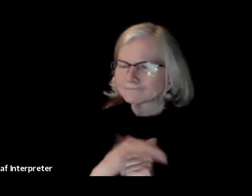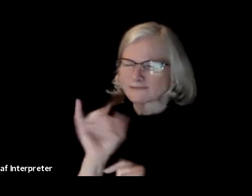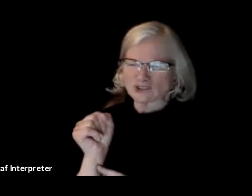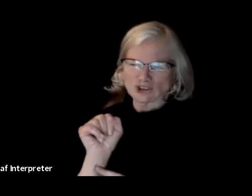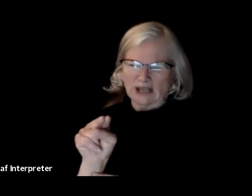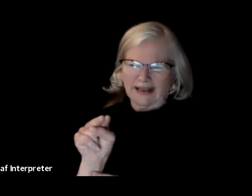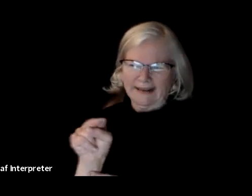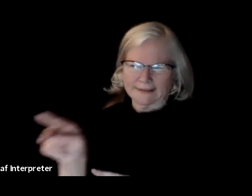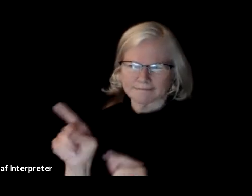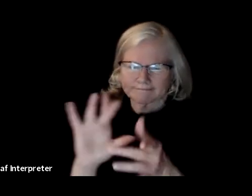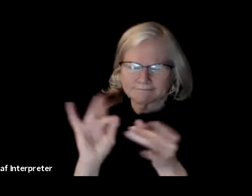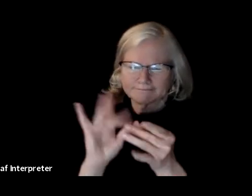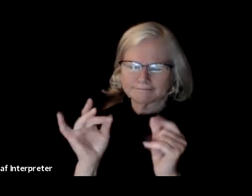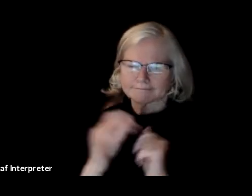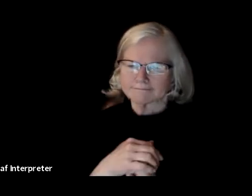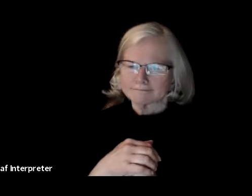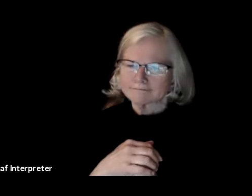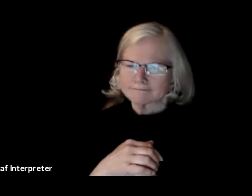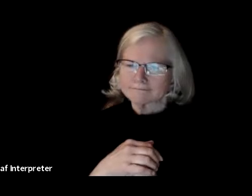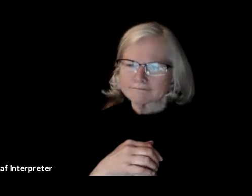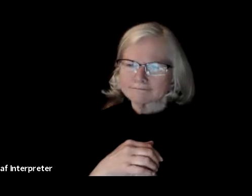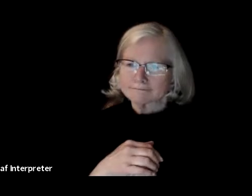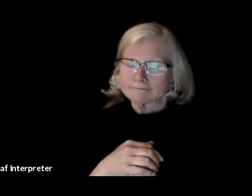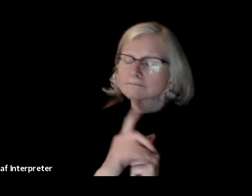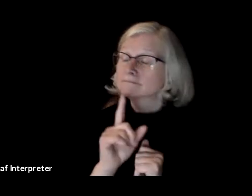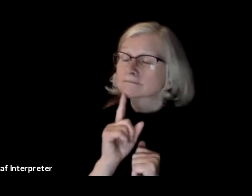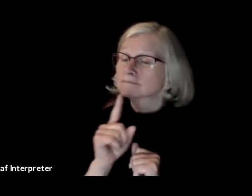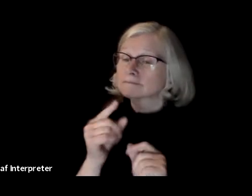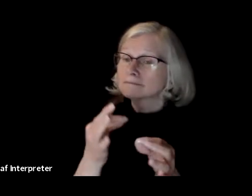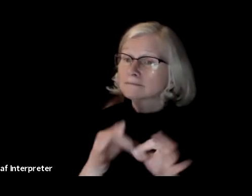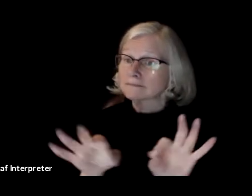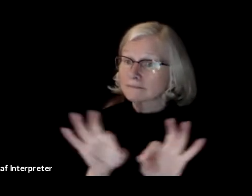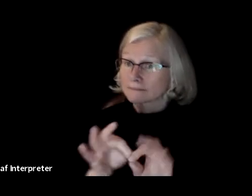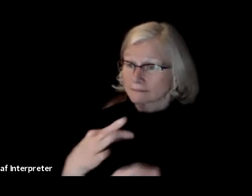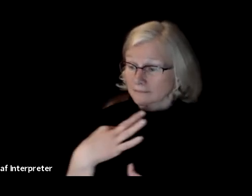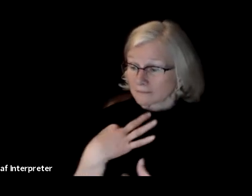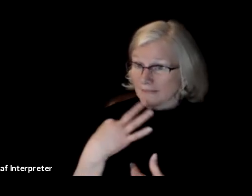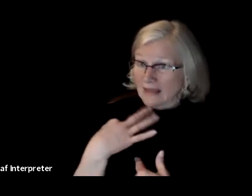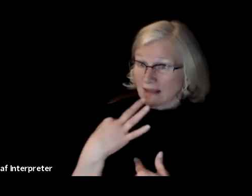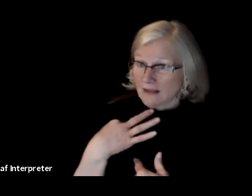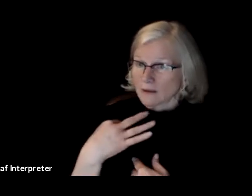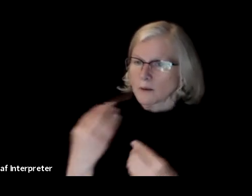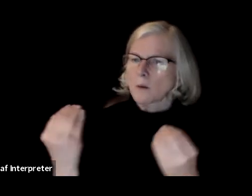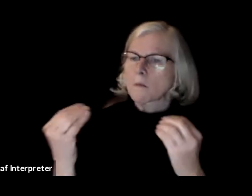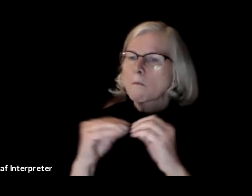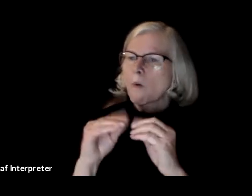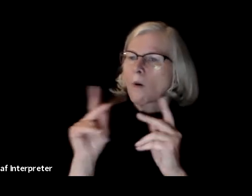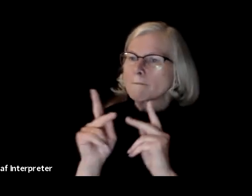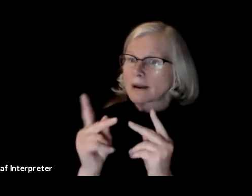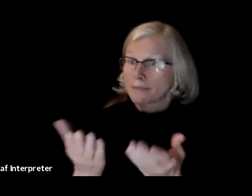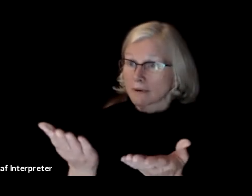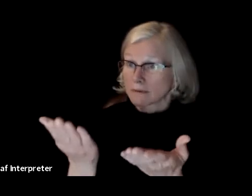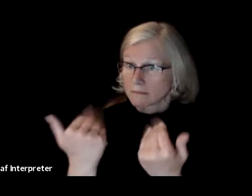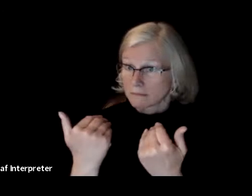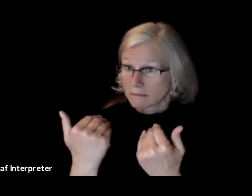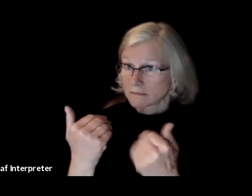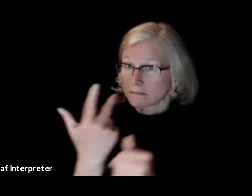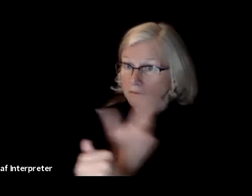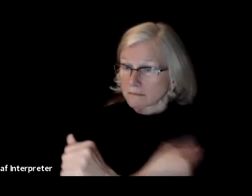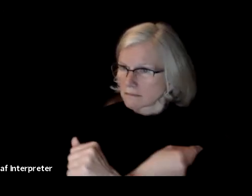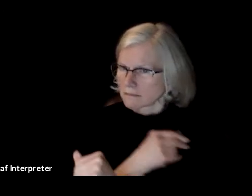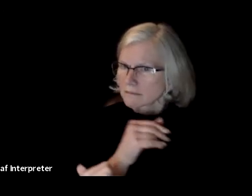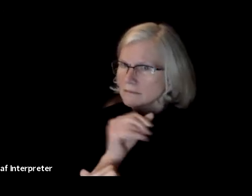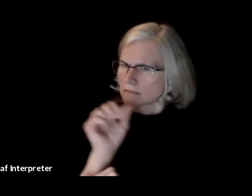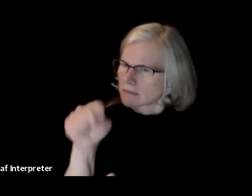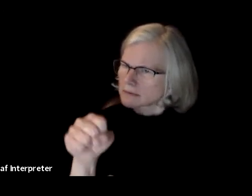think it's just really important to say, even as eligibility opens up, and we're excited about that. There's